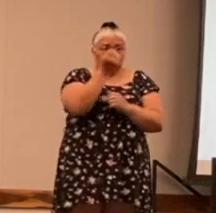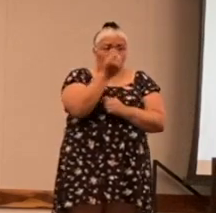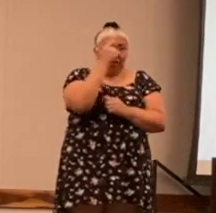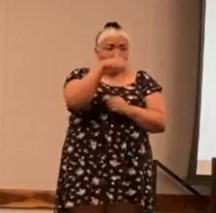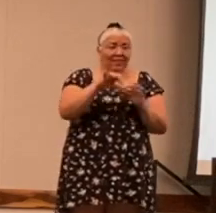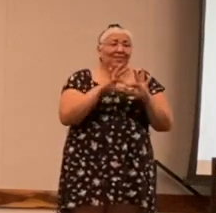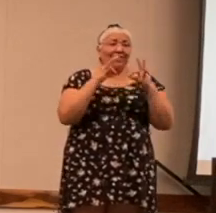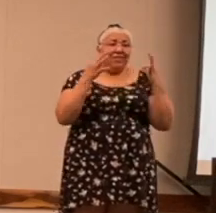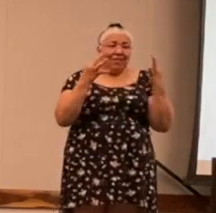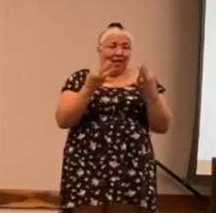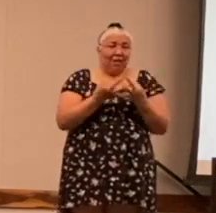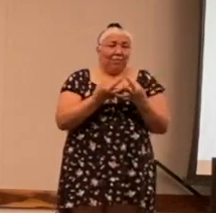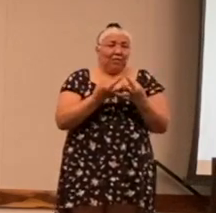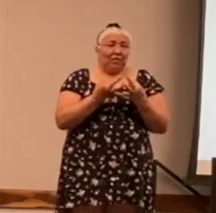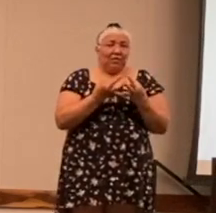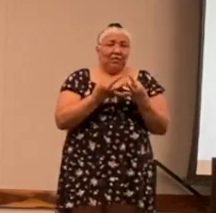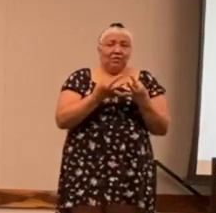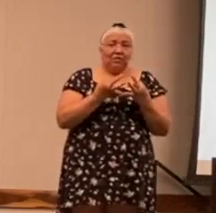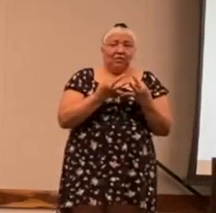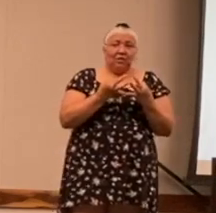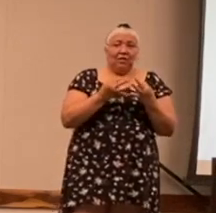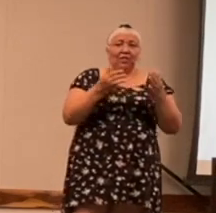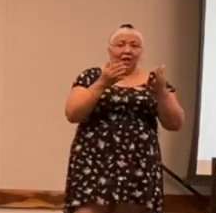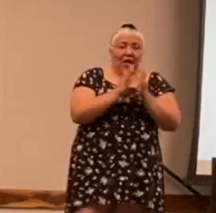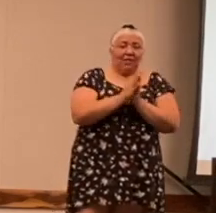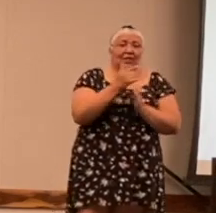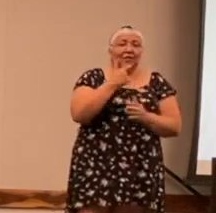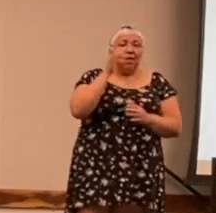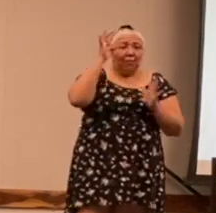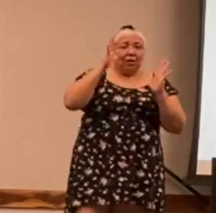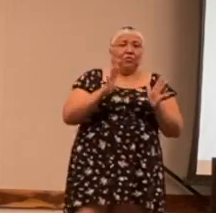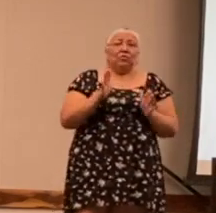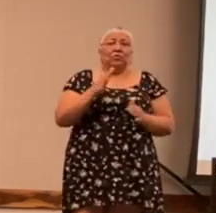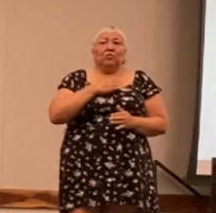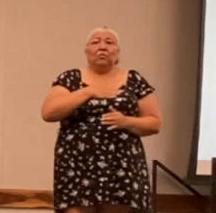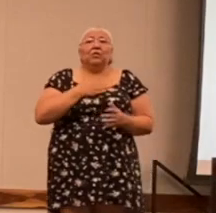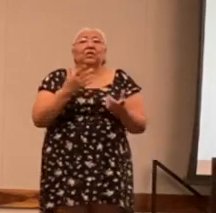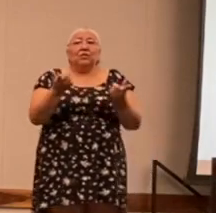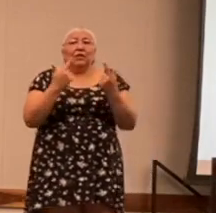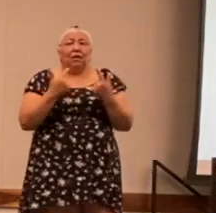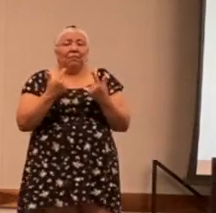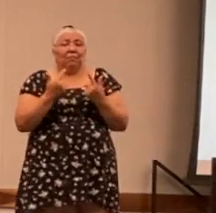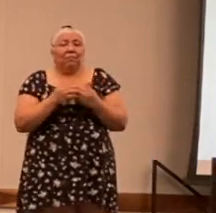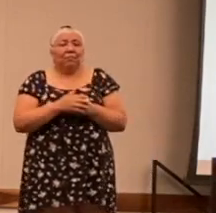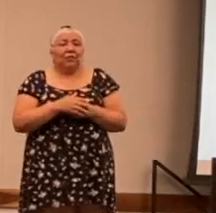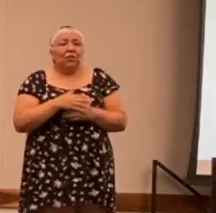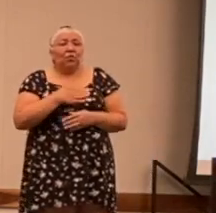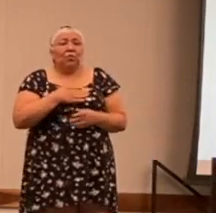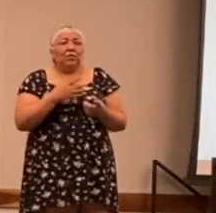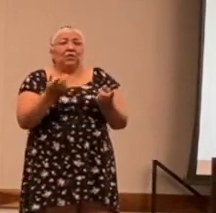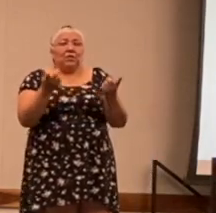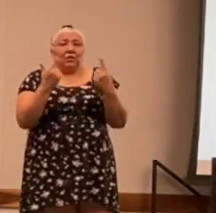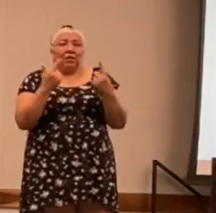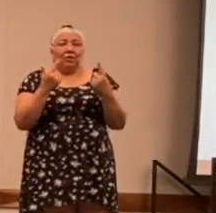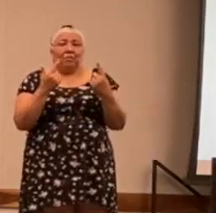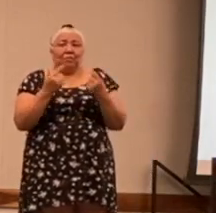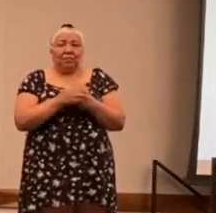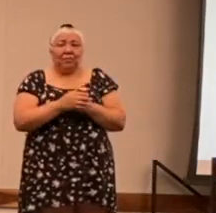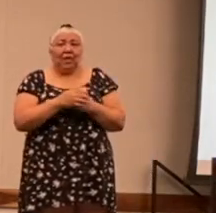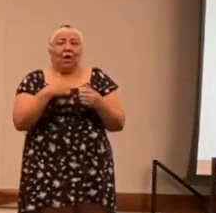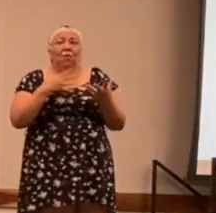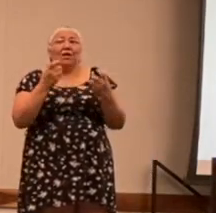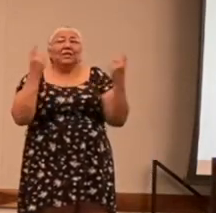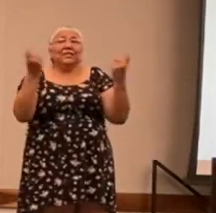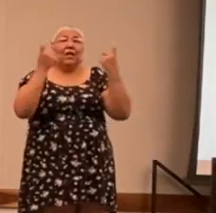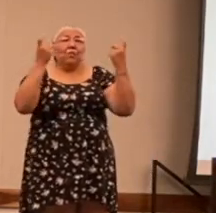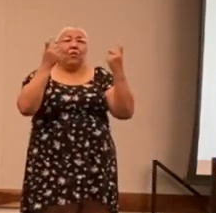these families, that they ask, they say, Pastor, will you come? Will you come in? And I want to celebrate